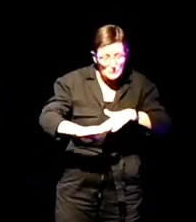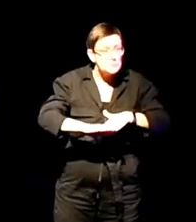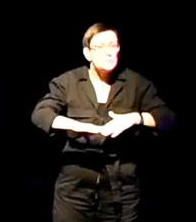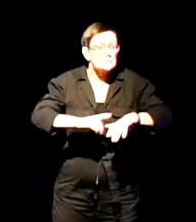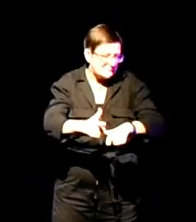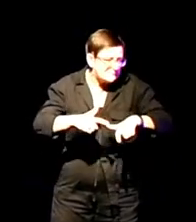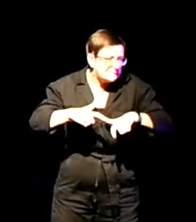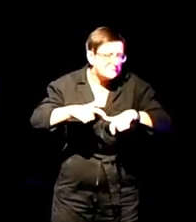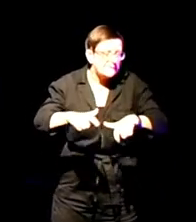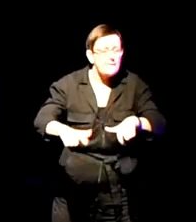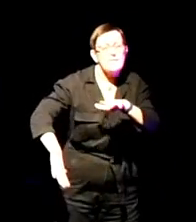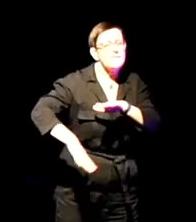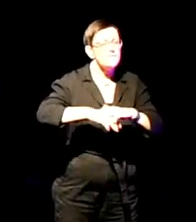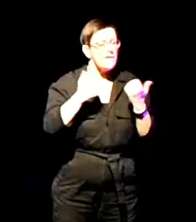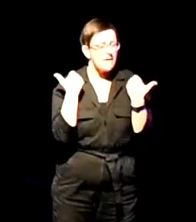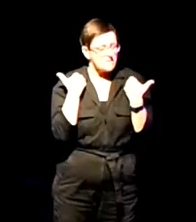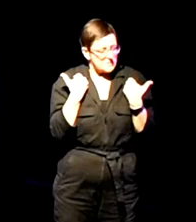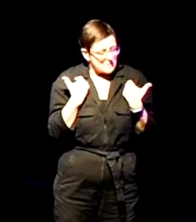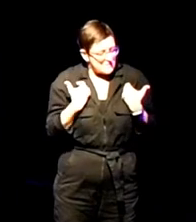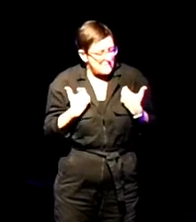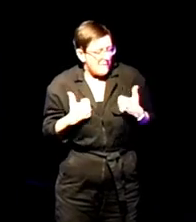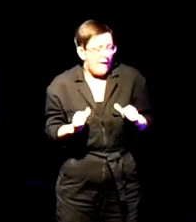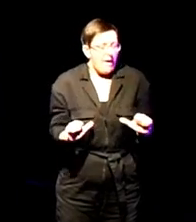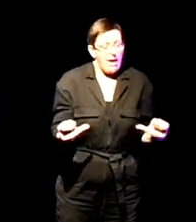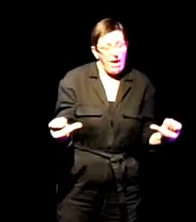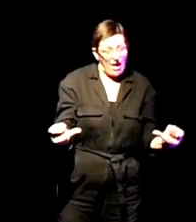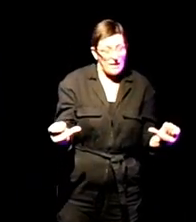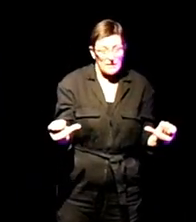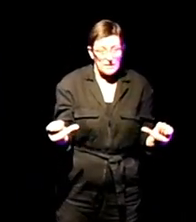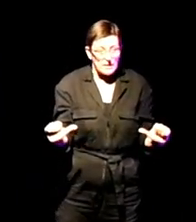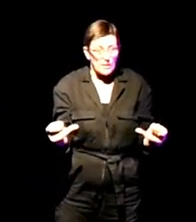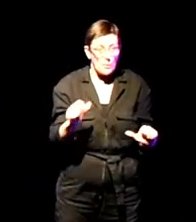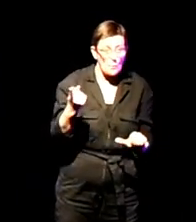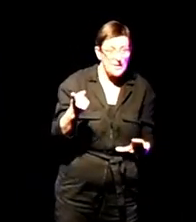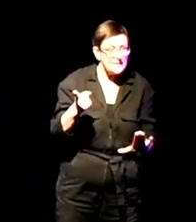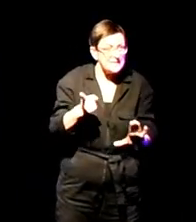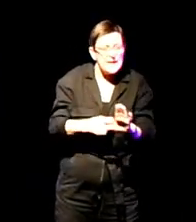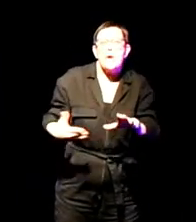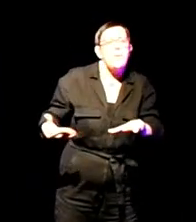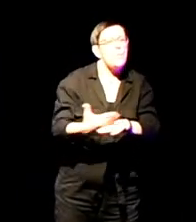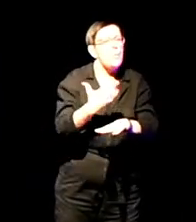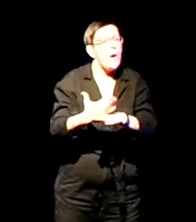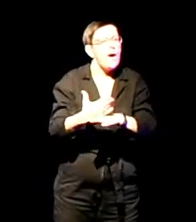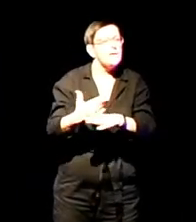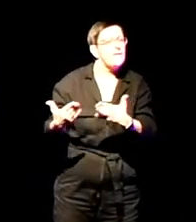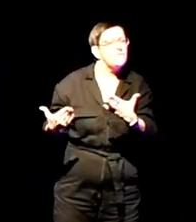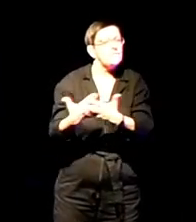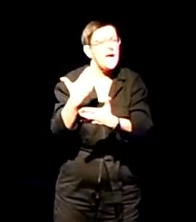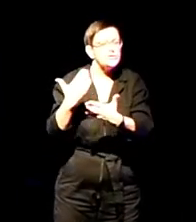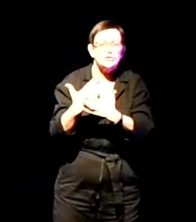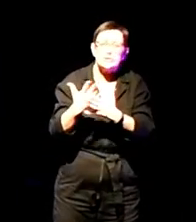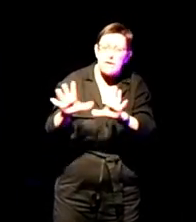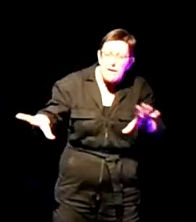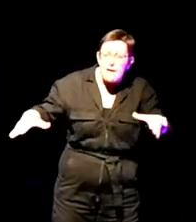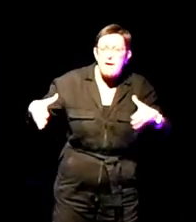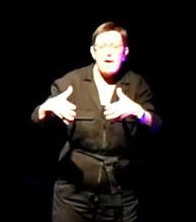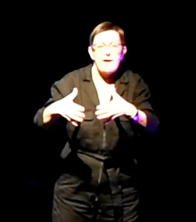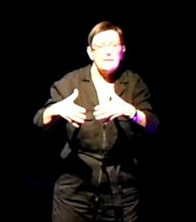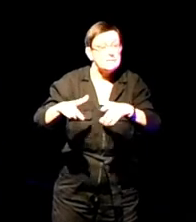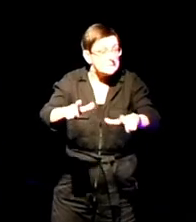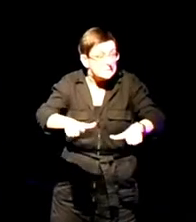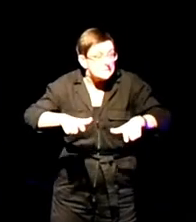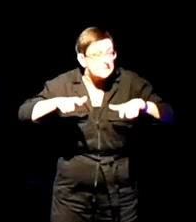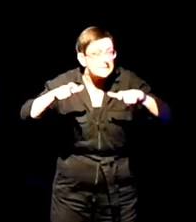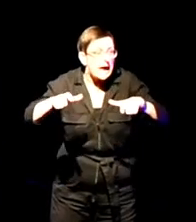of style, the year she worked for the fast fashion conglomerate and nearly stayed on just to stock her